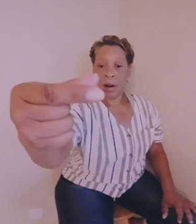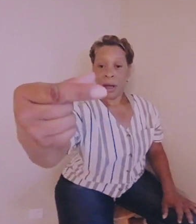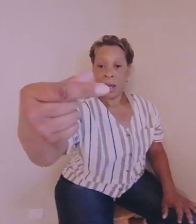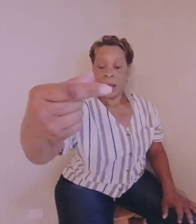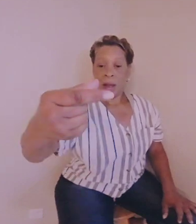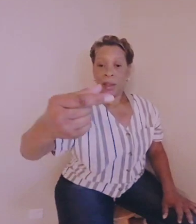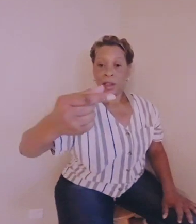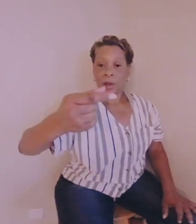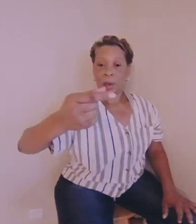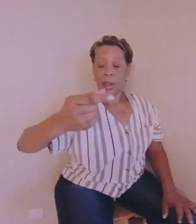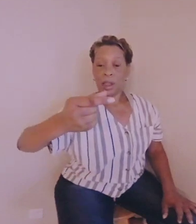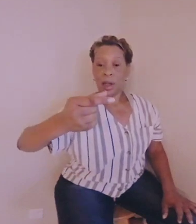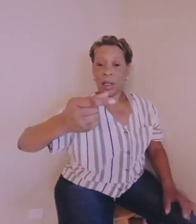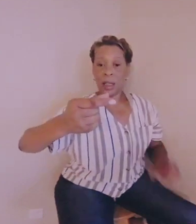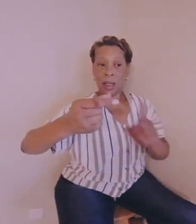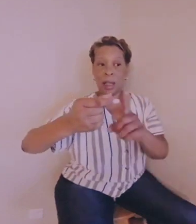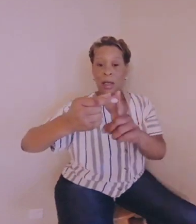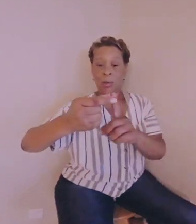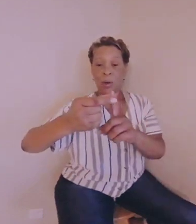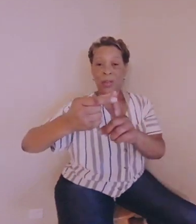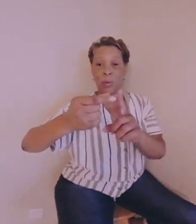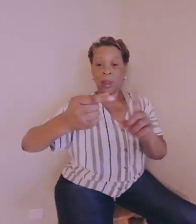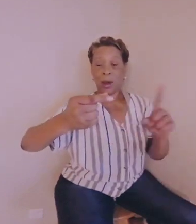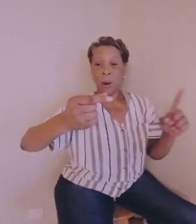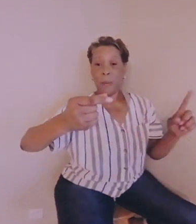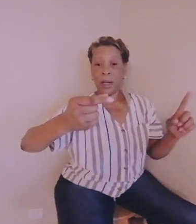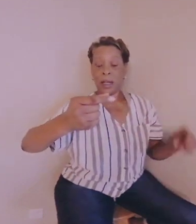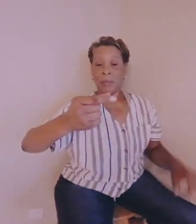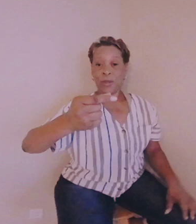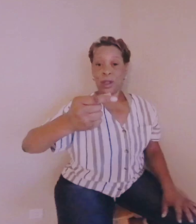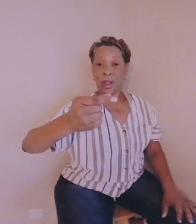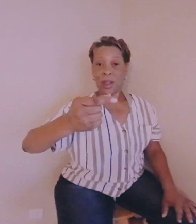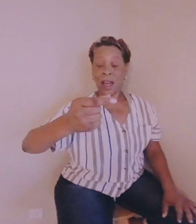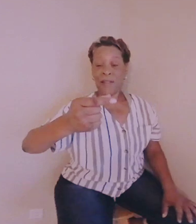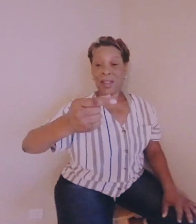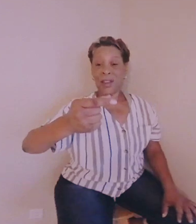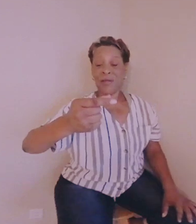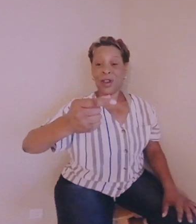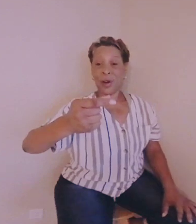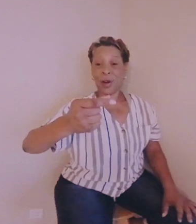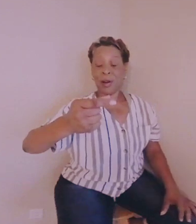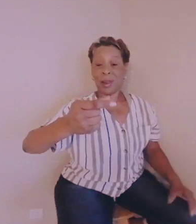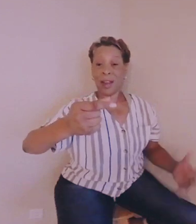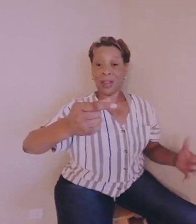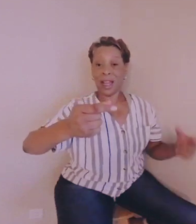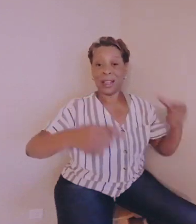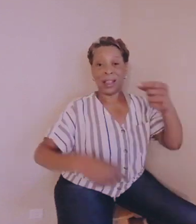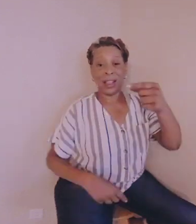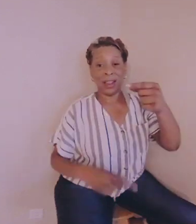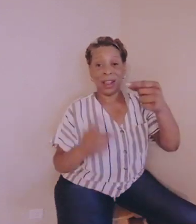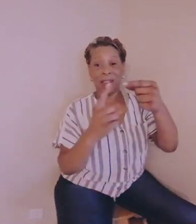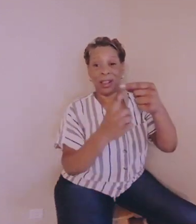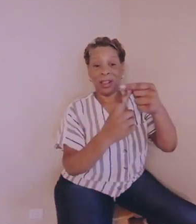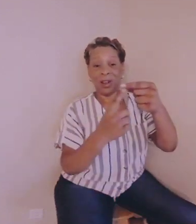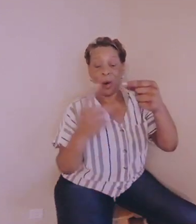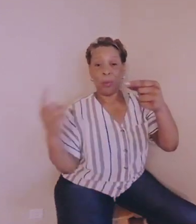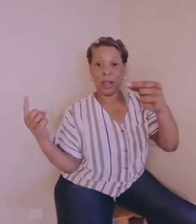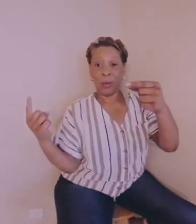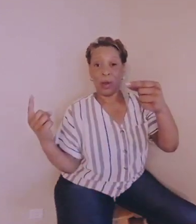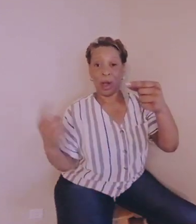are, and then you're going to turn it with the opening to the left. If you're left-handed, then your opening will go